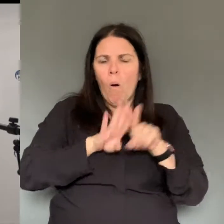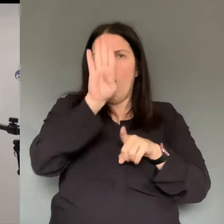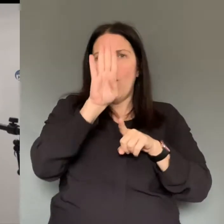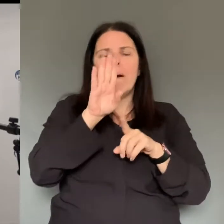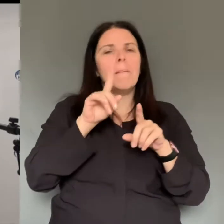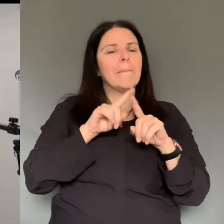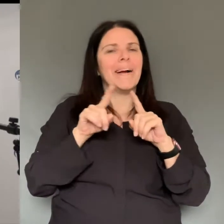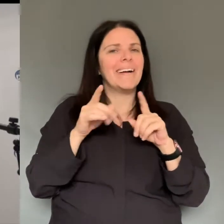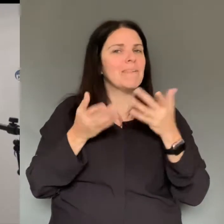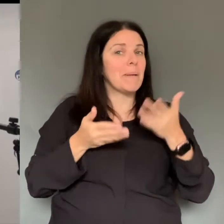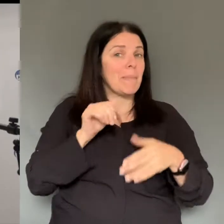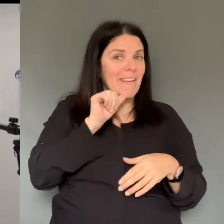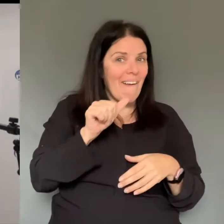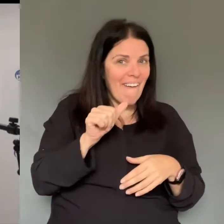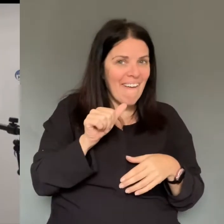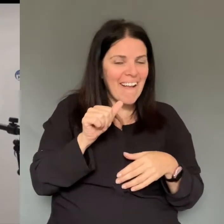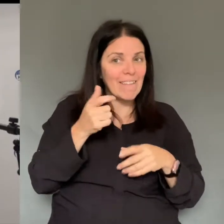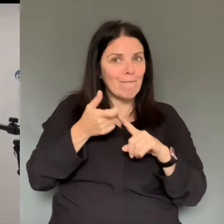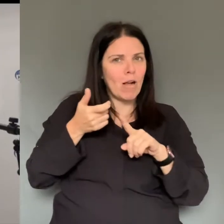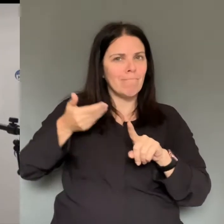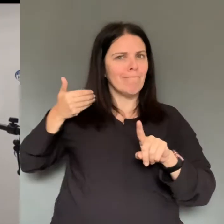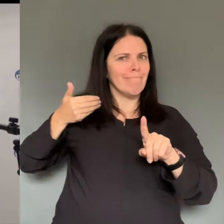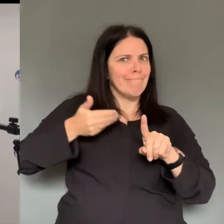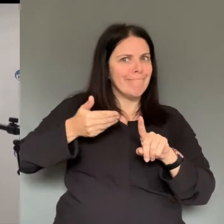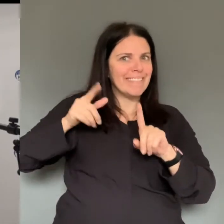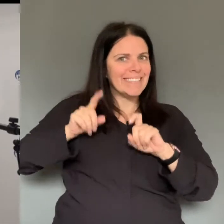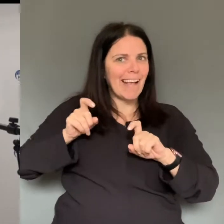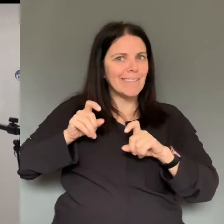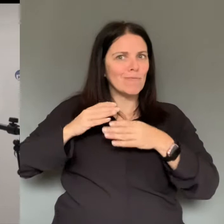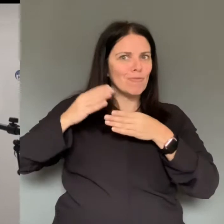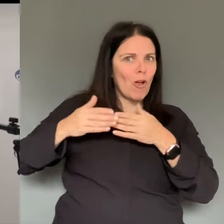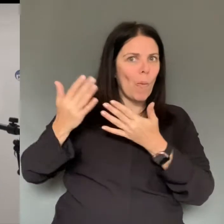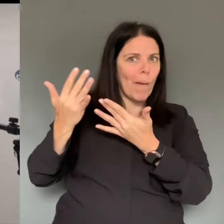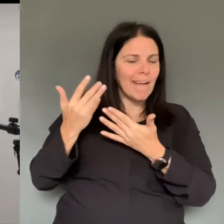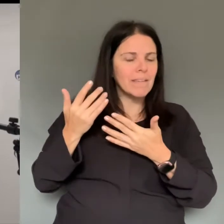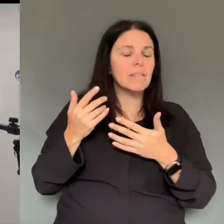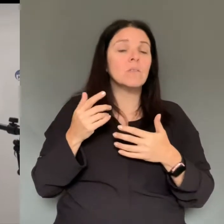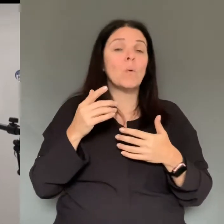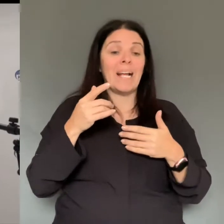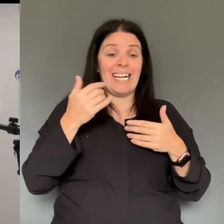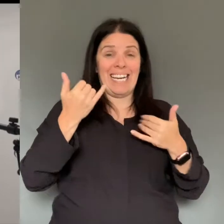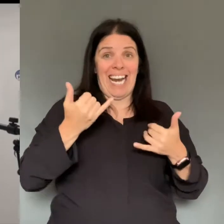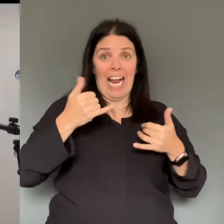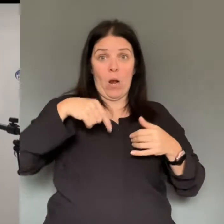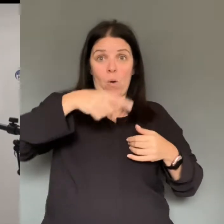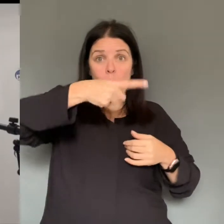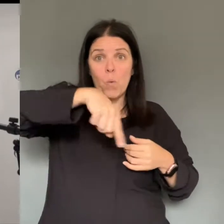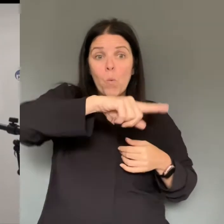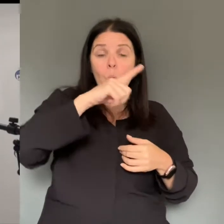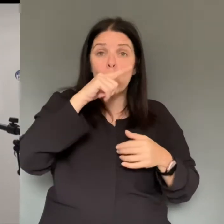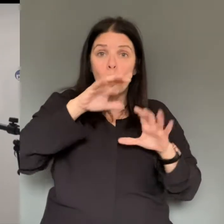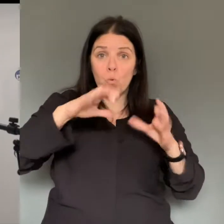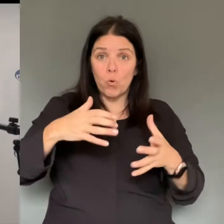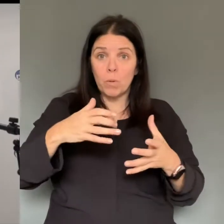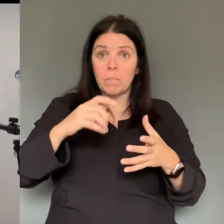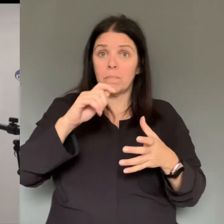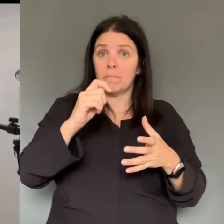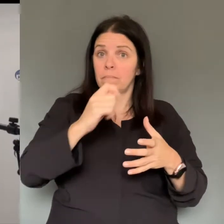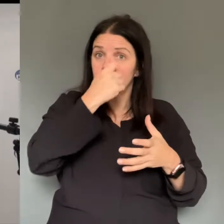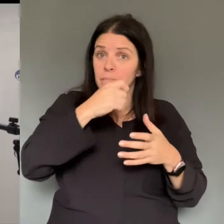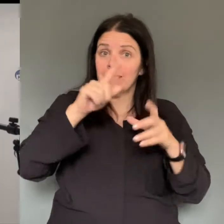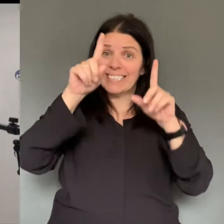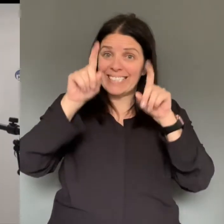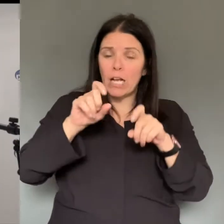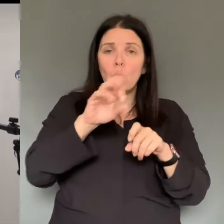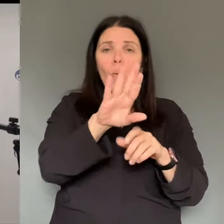by all levels of government, are they working? Do we need to do more? If you see even our Premier's